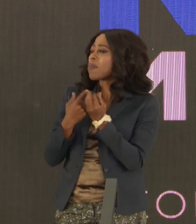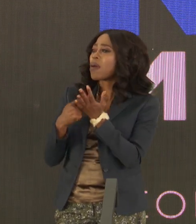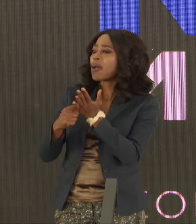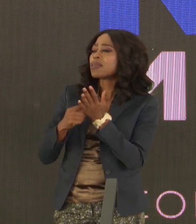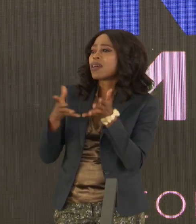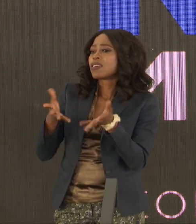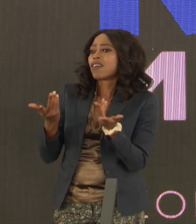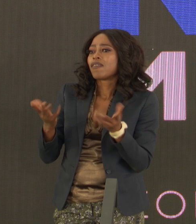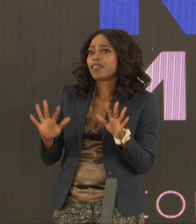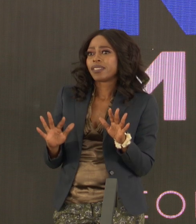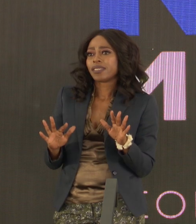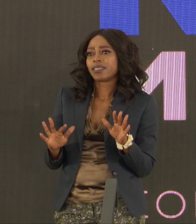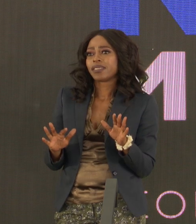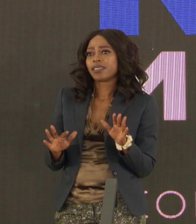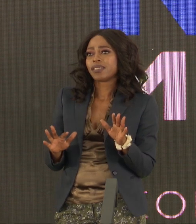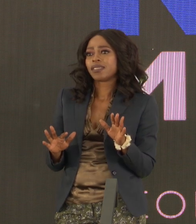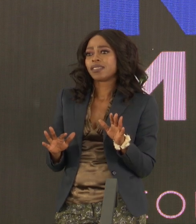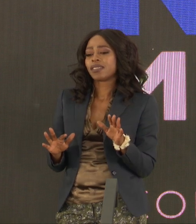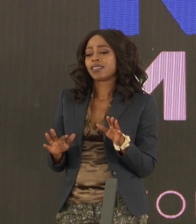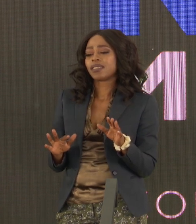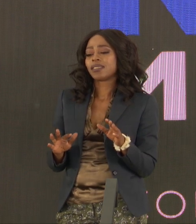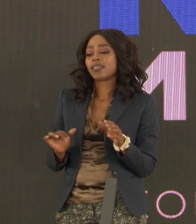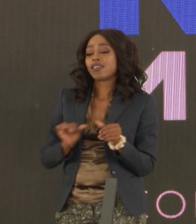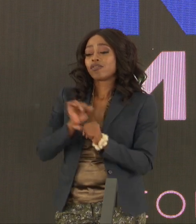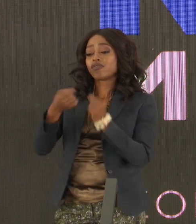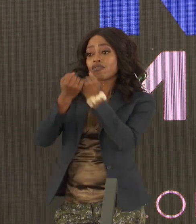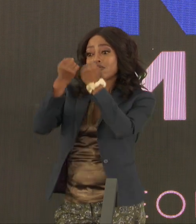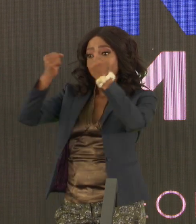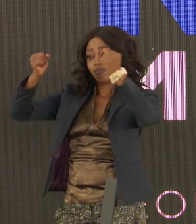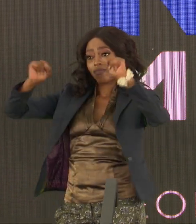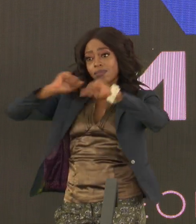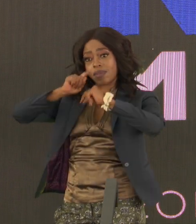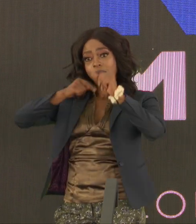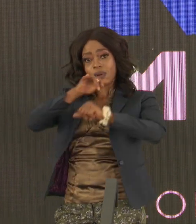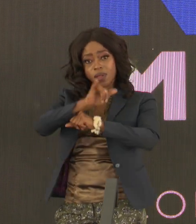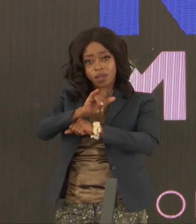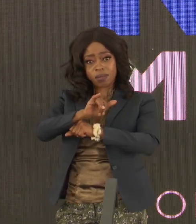about, is what social democracy is about.